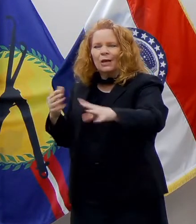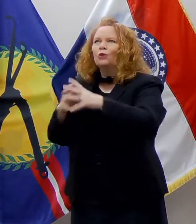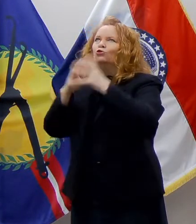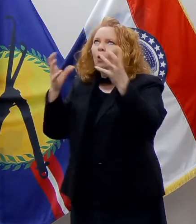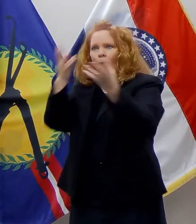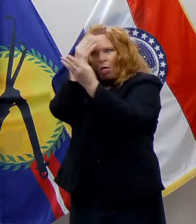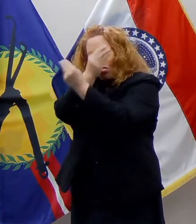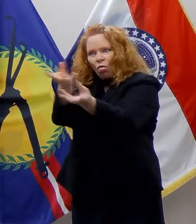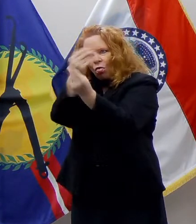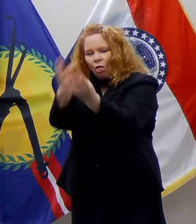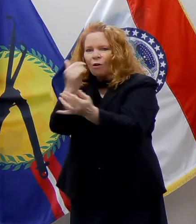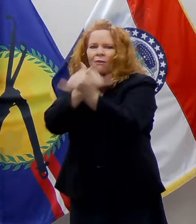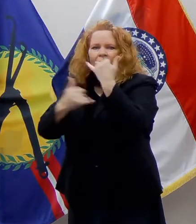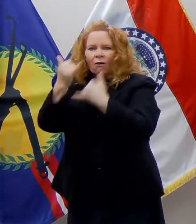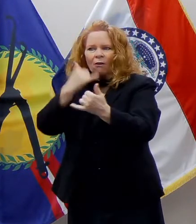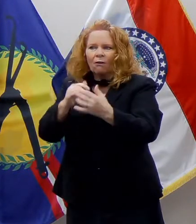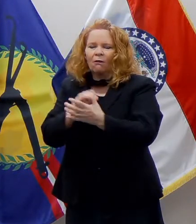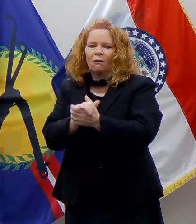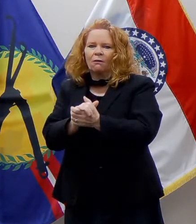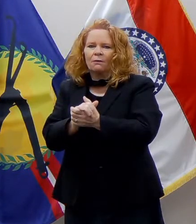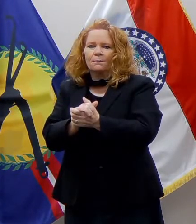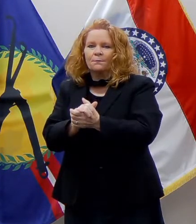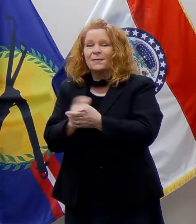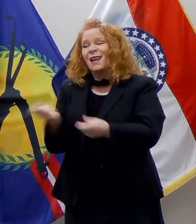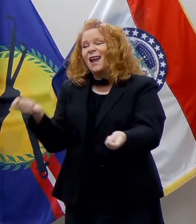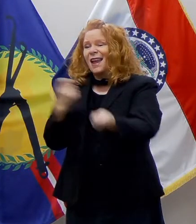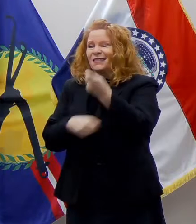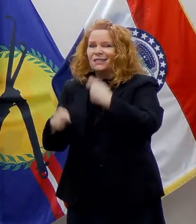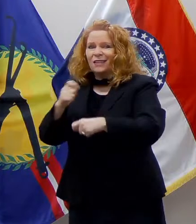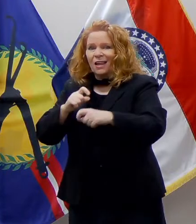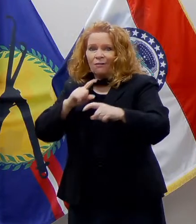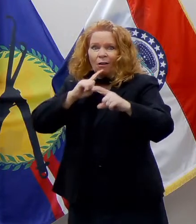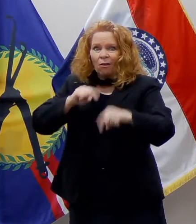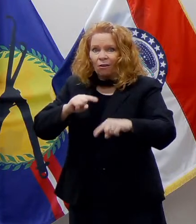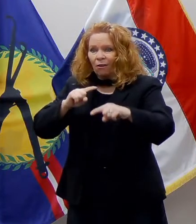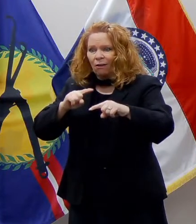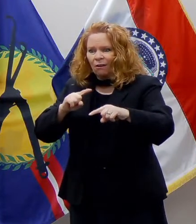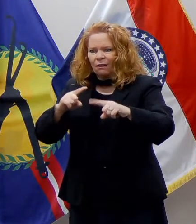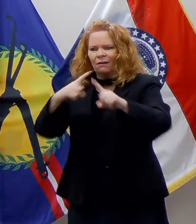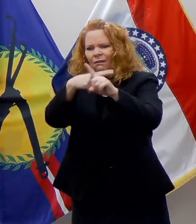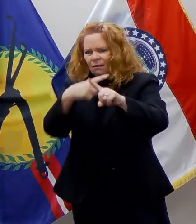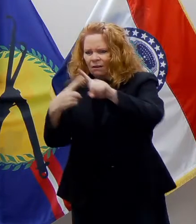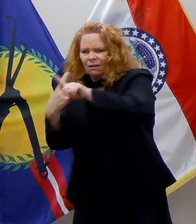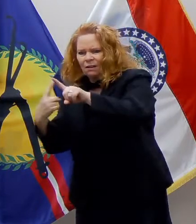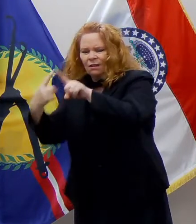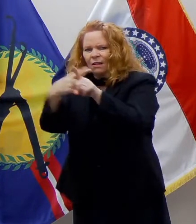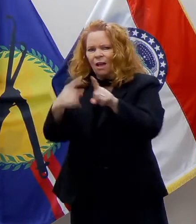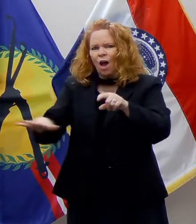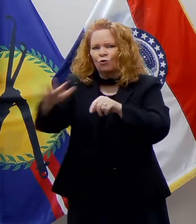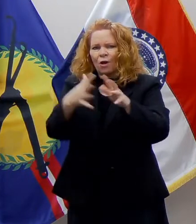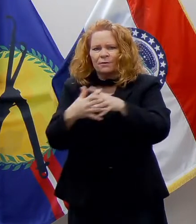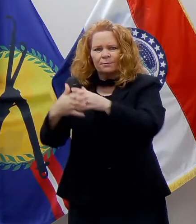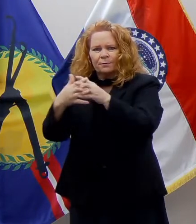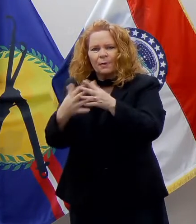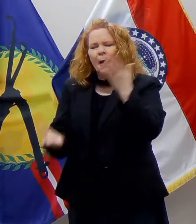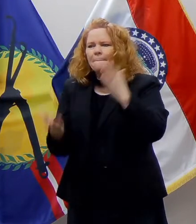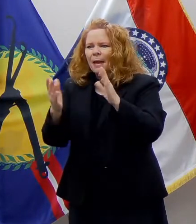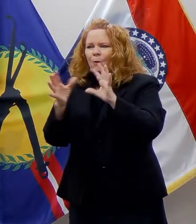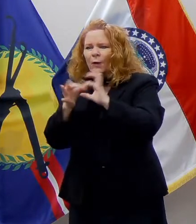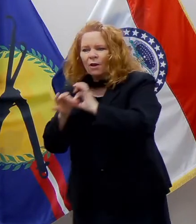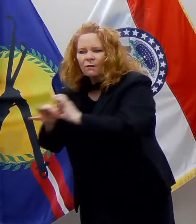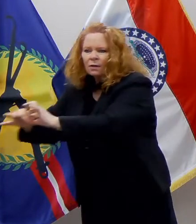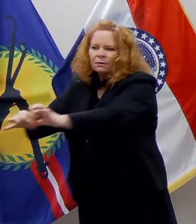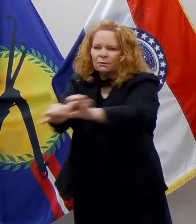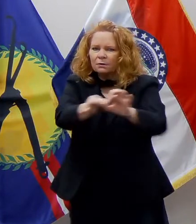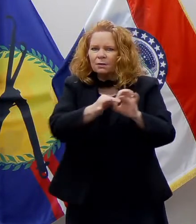loudly. Instead of a patchwork of responses across the country last year, we could have had a uniform response